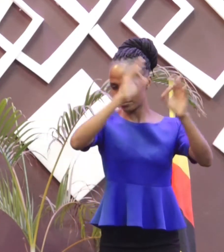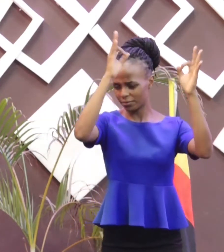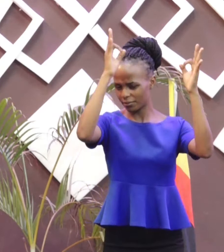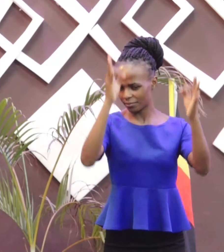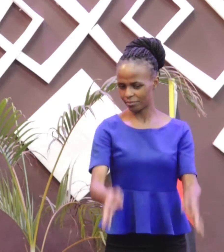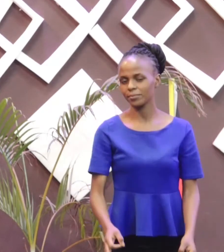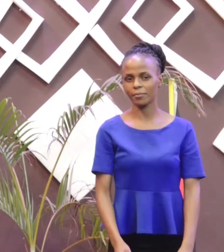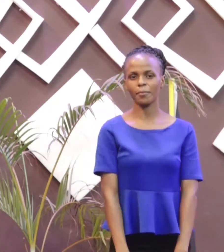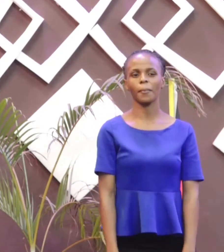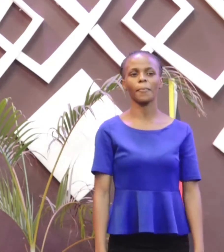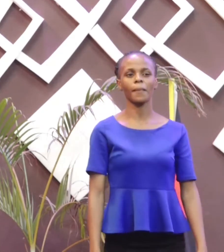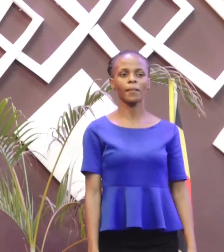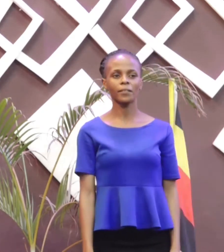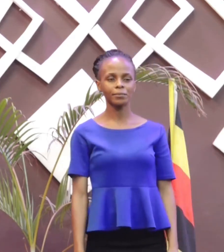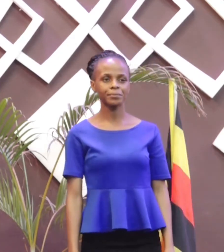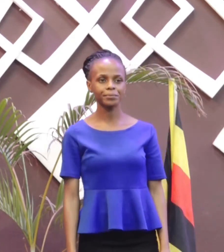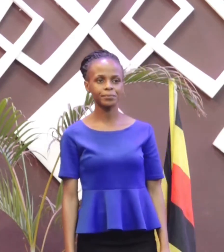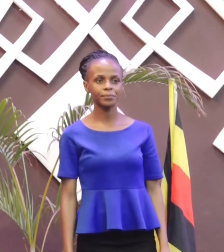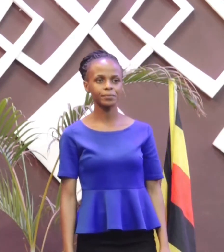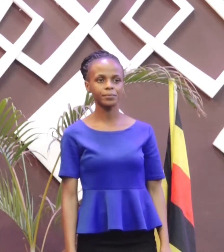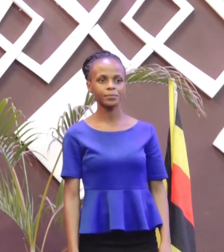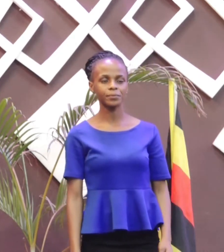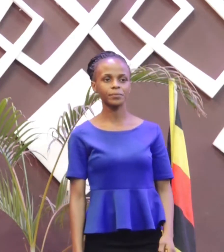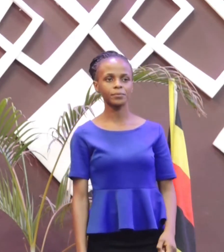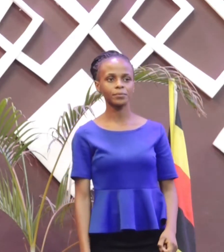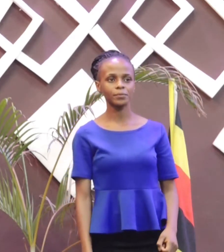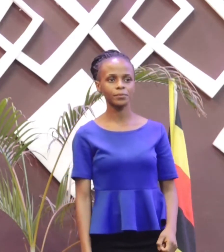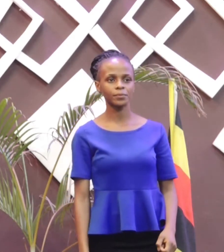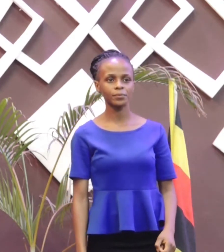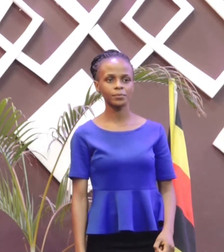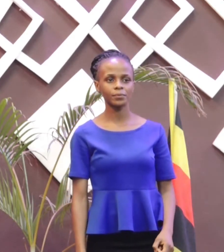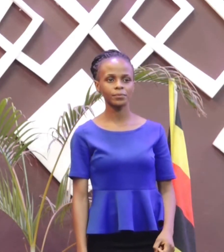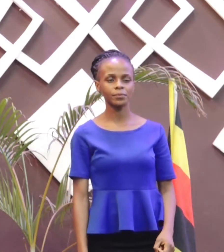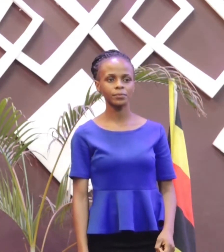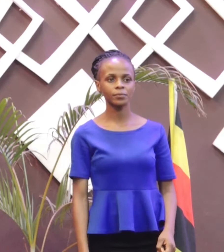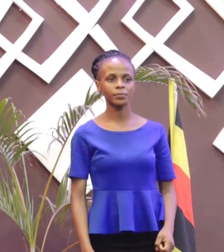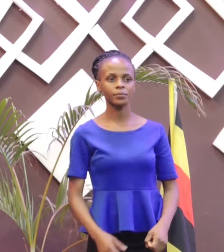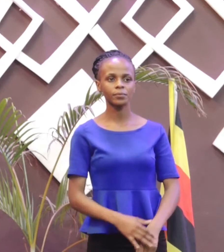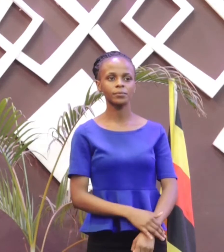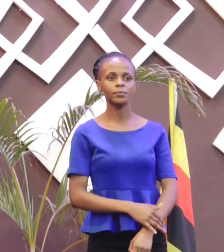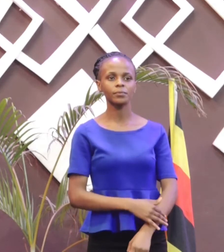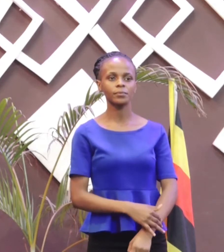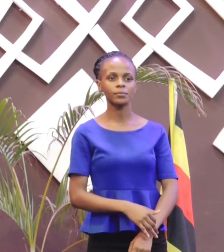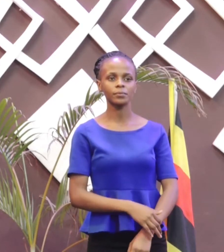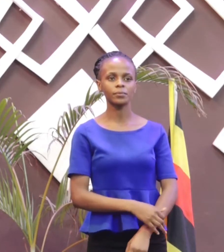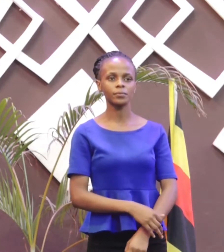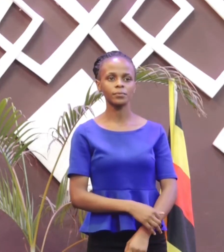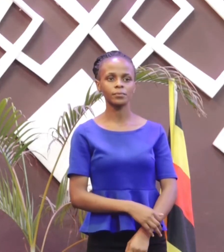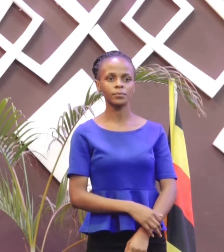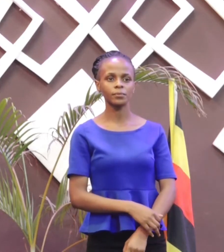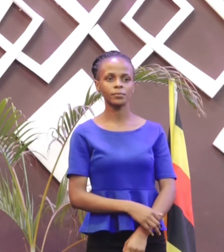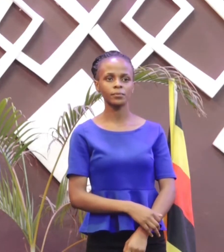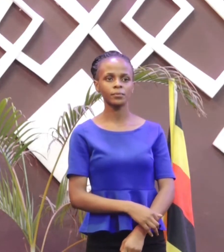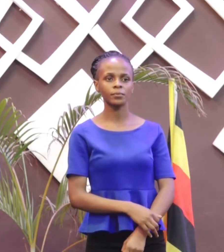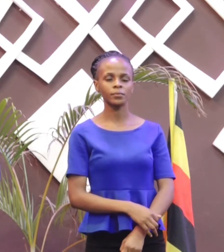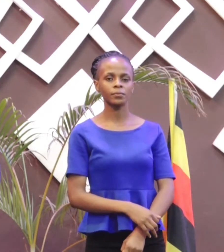omulimu gw'okugumiikiriza gutuukirirenga mulyoke mubeere abatuukirira abalina byonna abataweebuka mu kigambo kyonna.